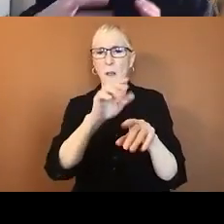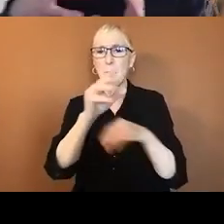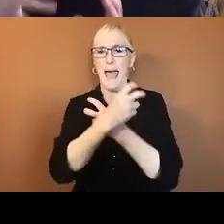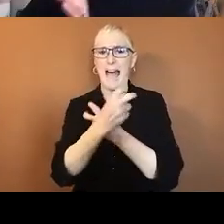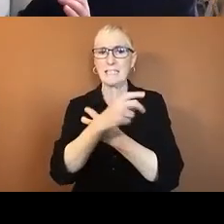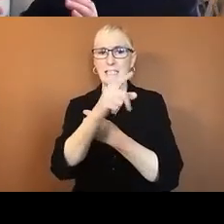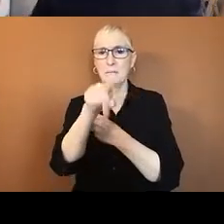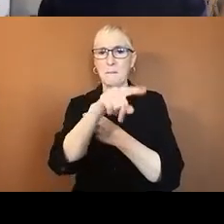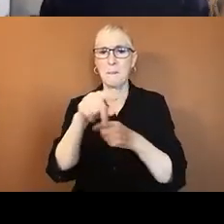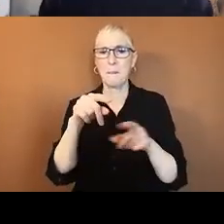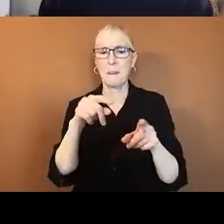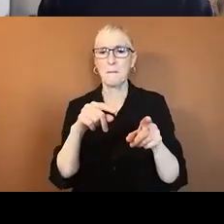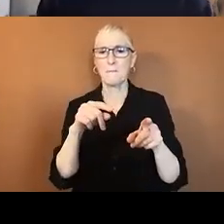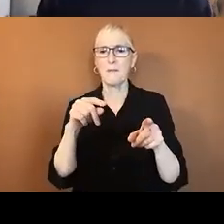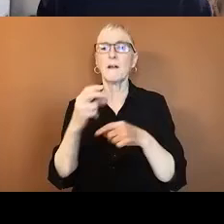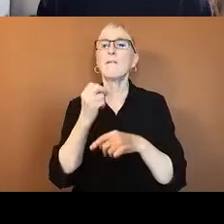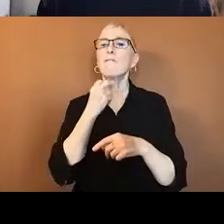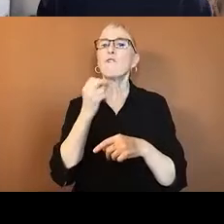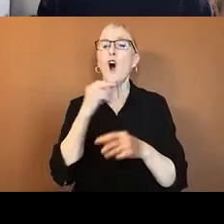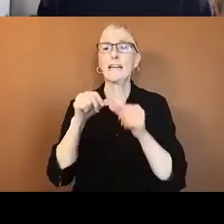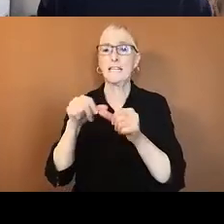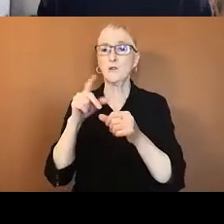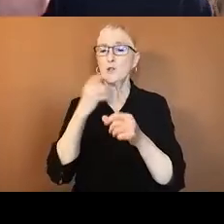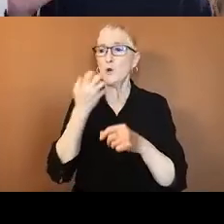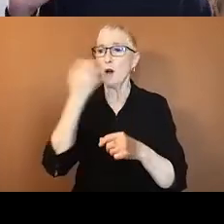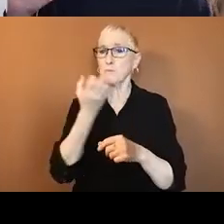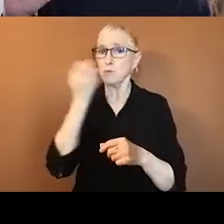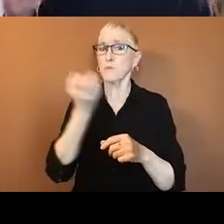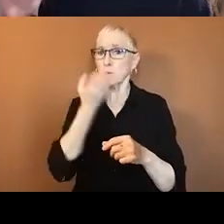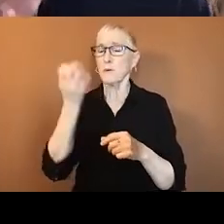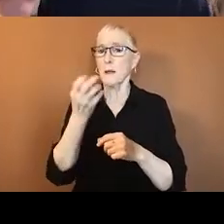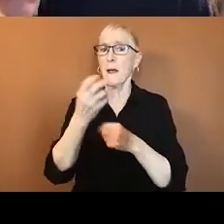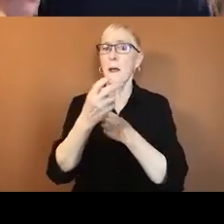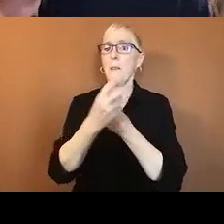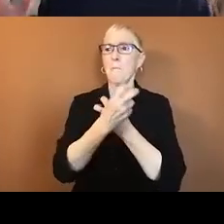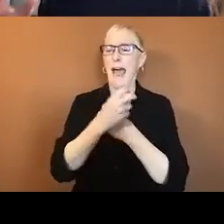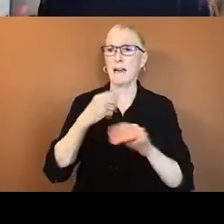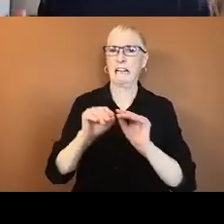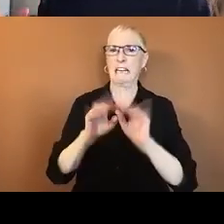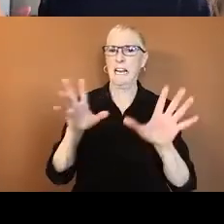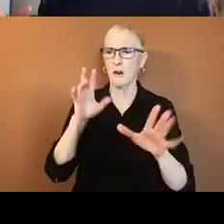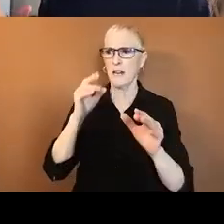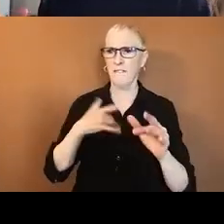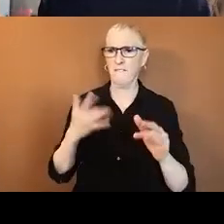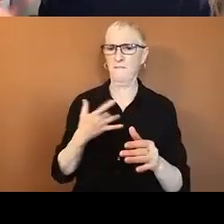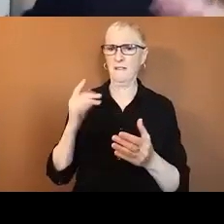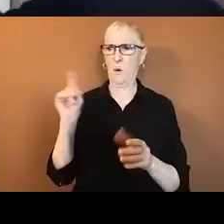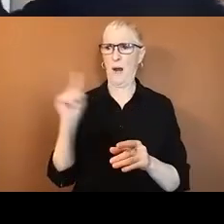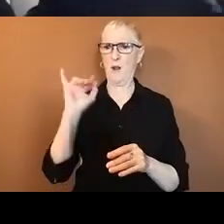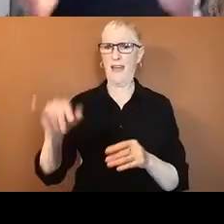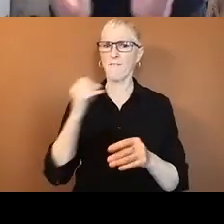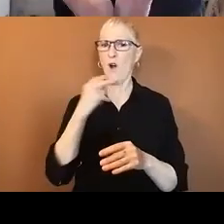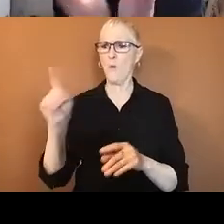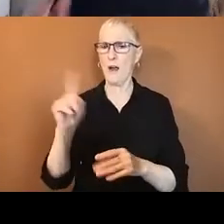the frog continues to make longer calls, the bat has a more clear sense of where exactly that frog is